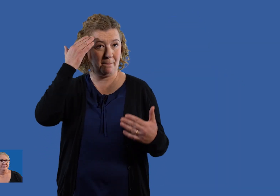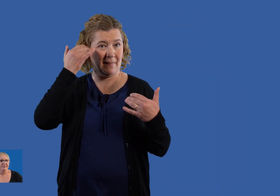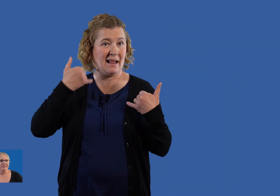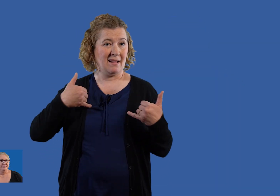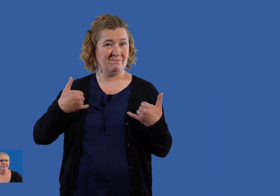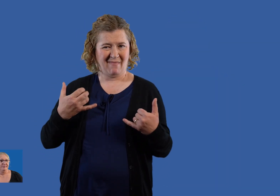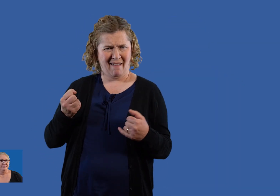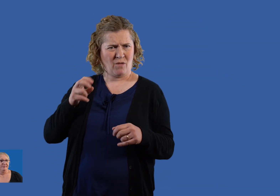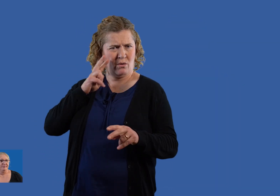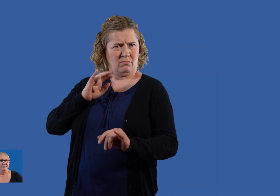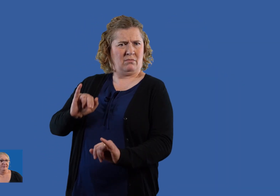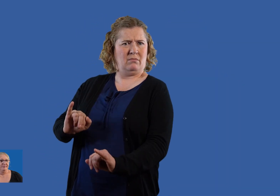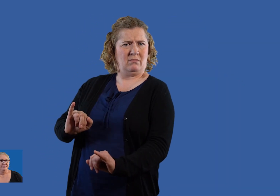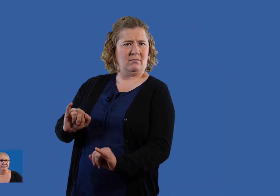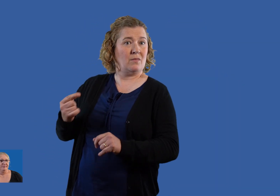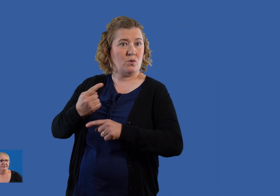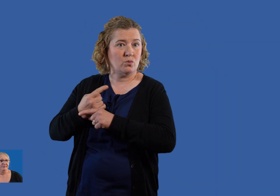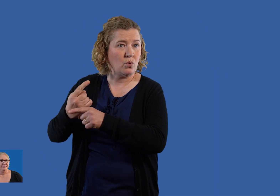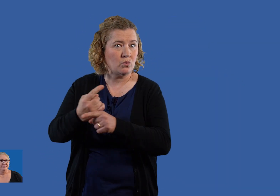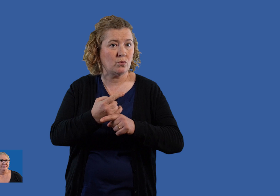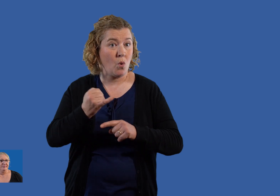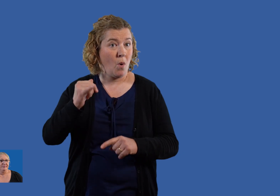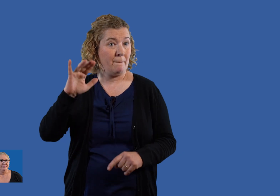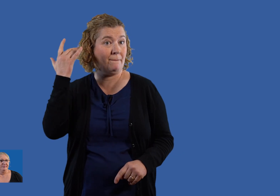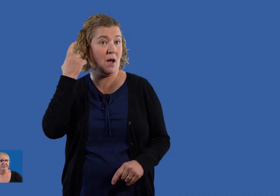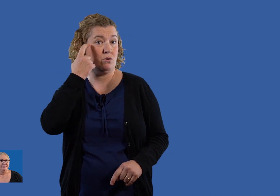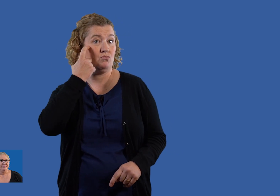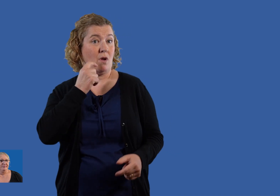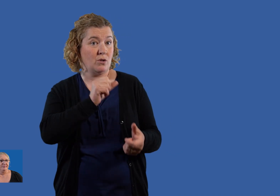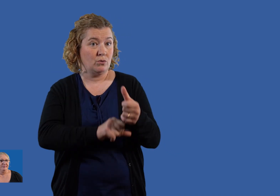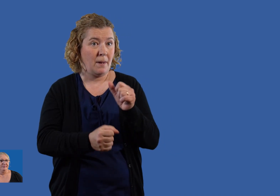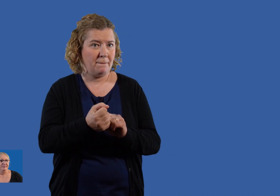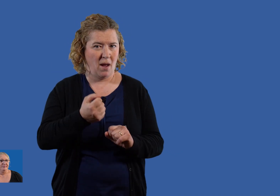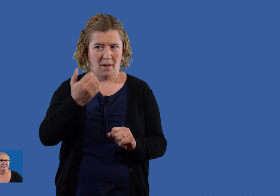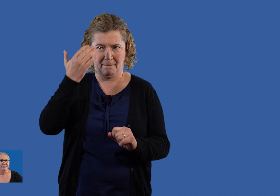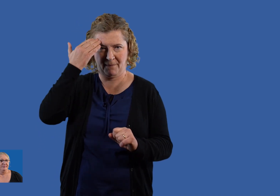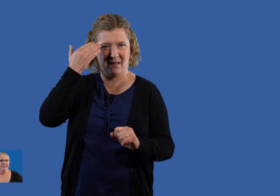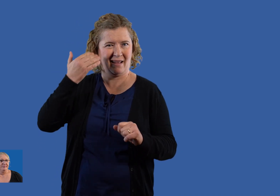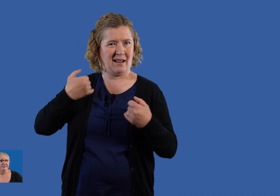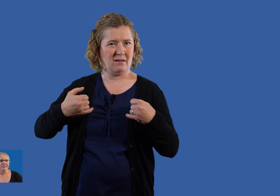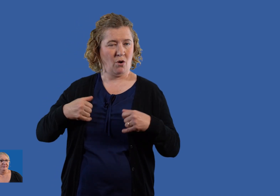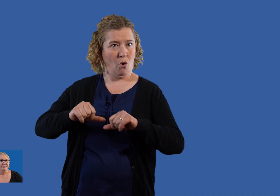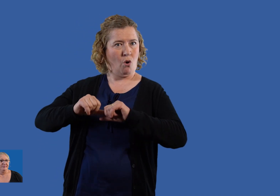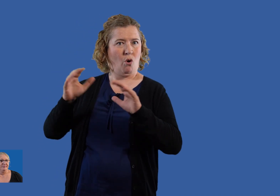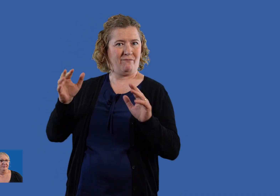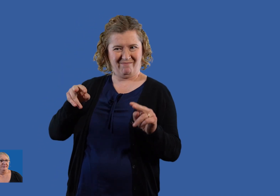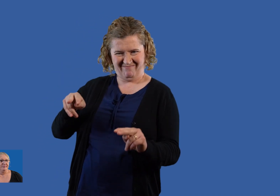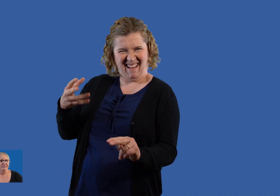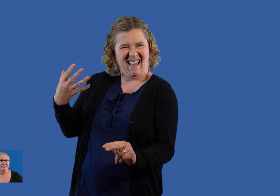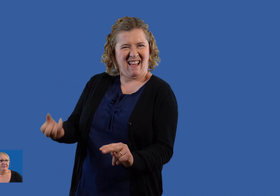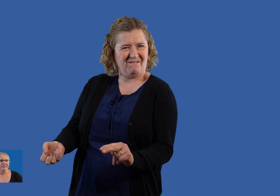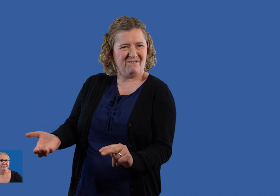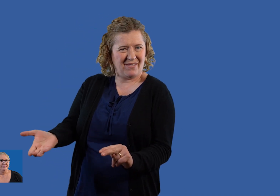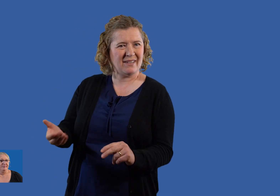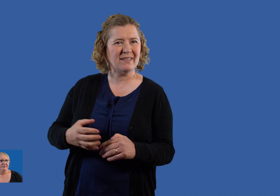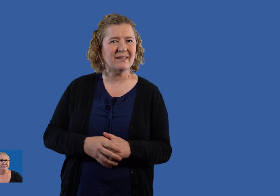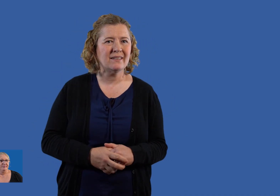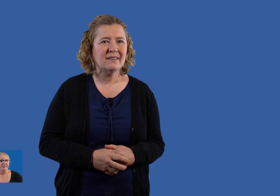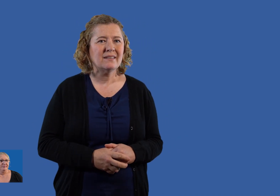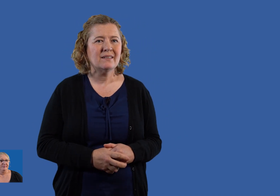Unfortunately, mental illness has stigma. Speaking about or attempting suicide makes mental illness obvious to others.